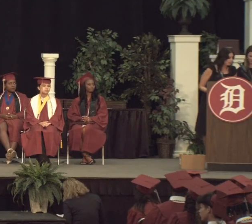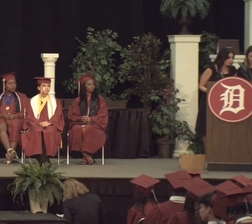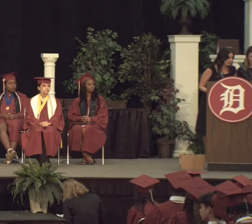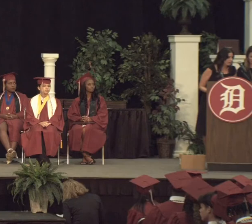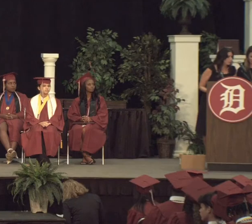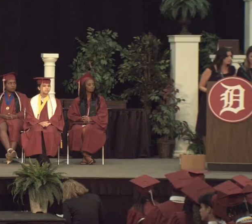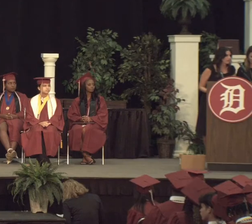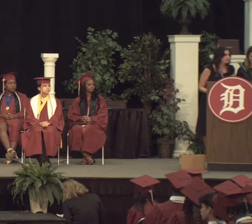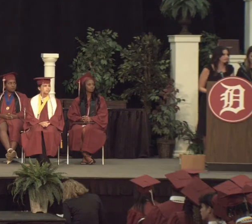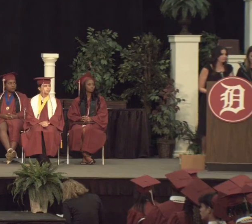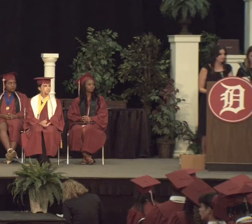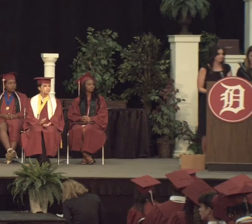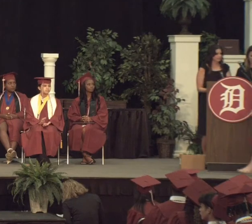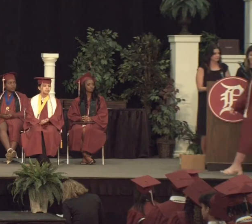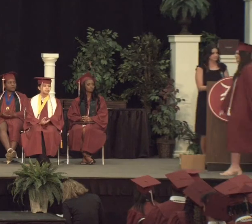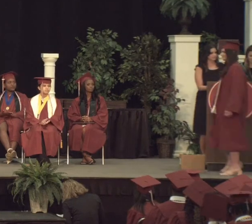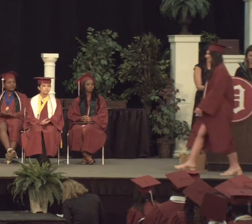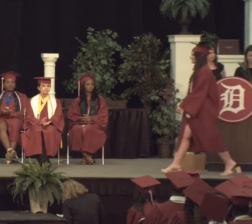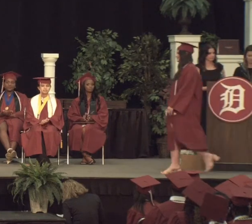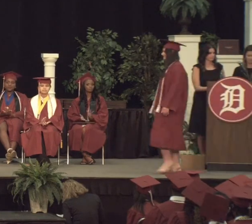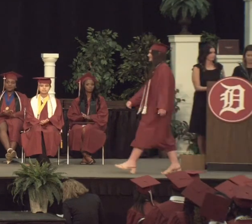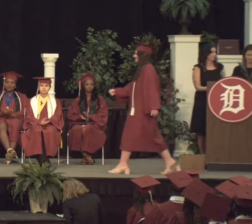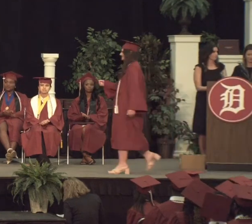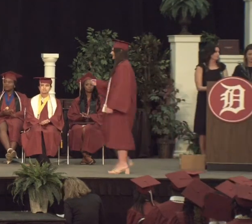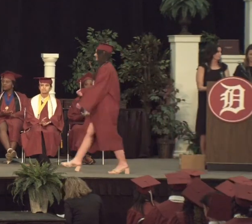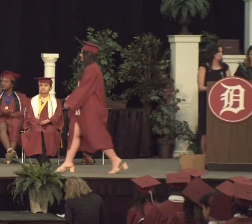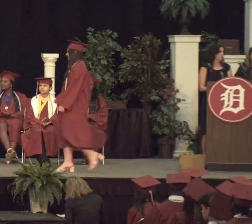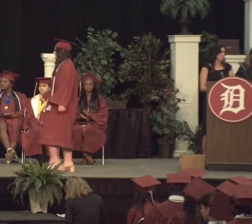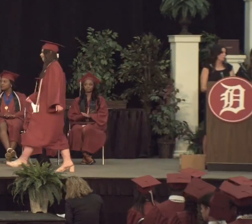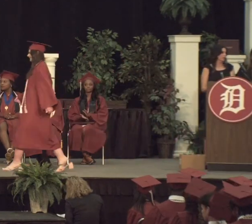Paris Duay, cum laude.